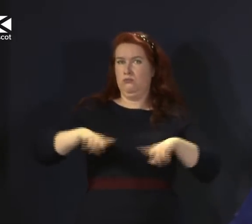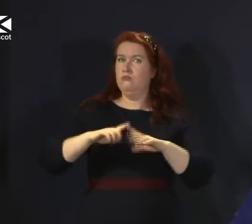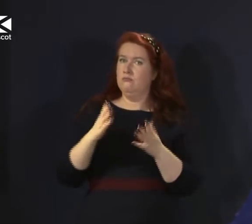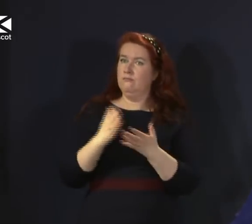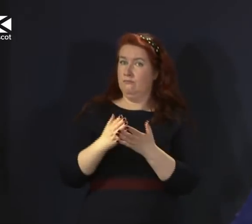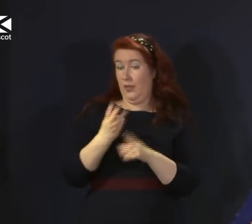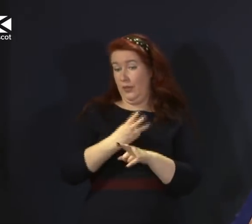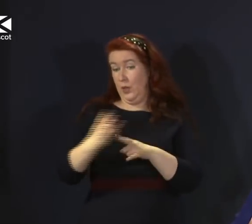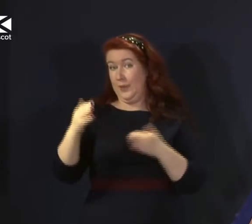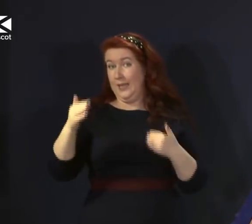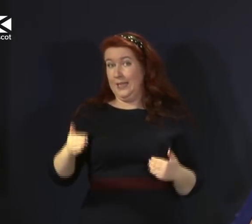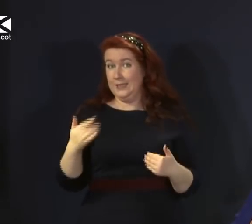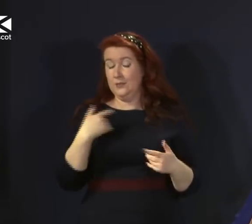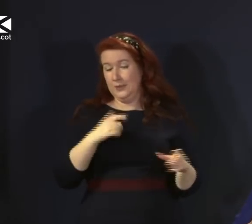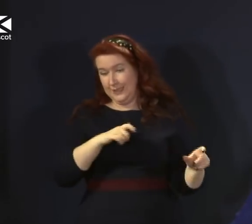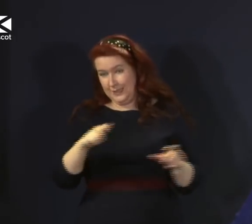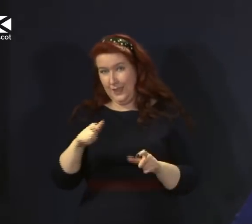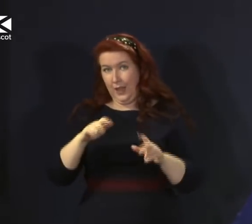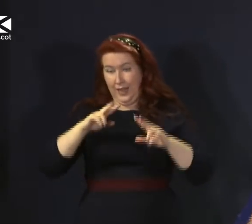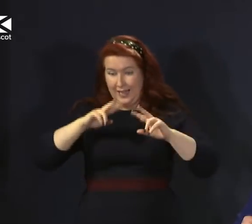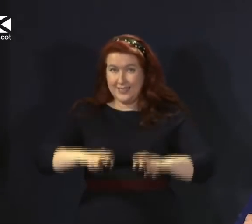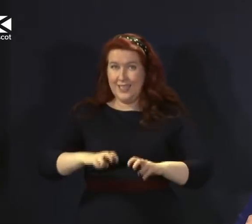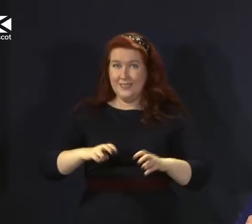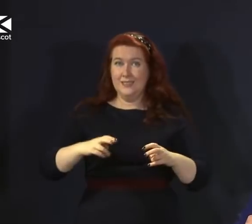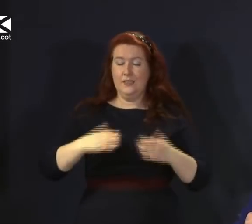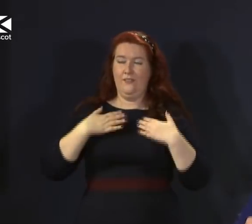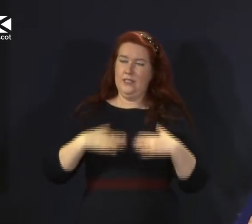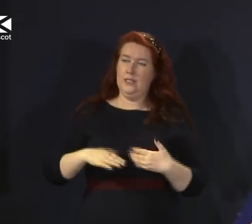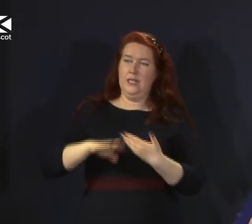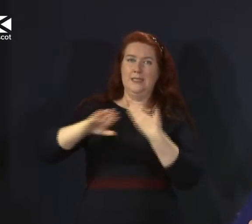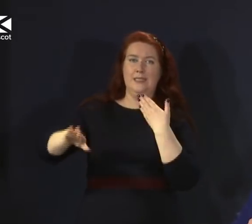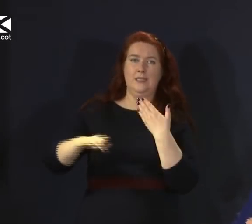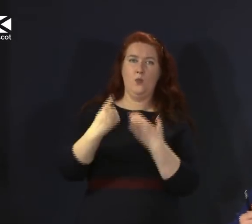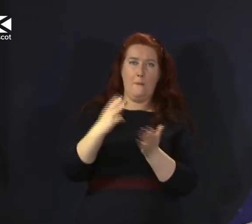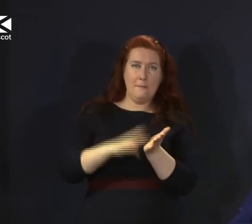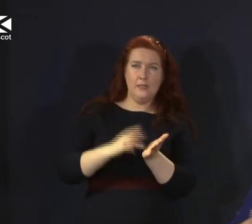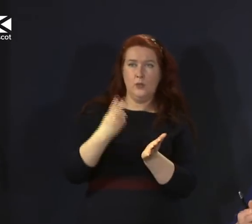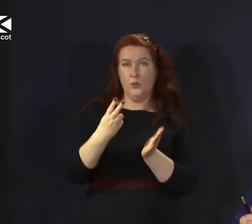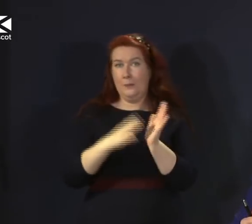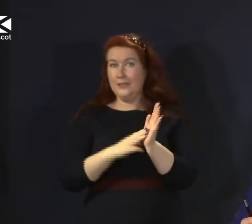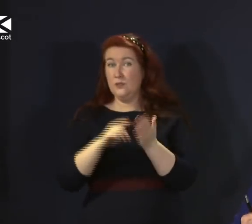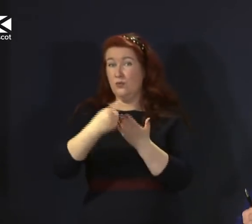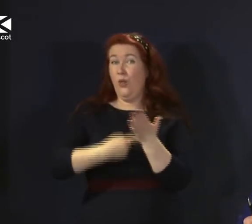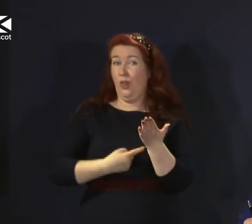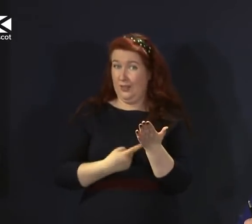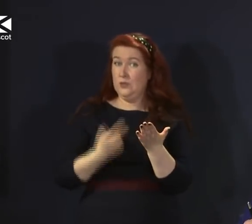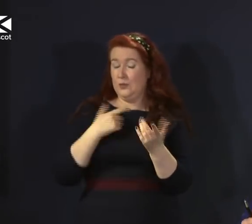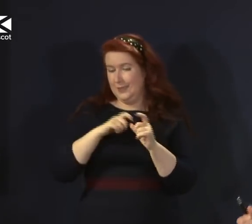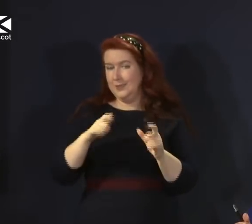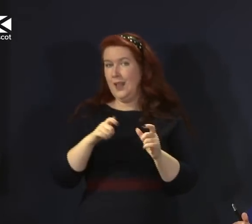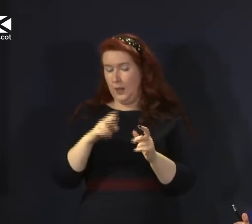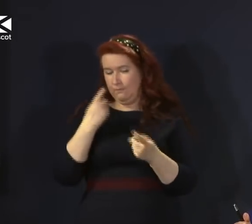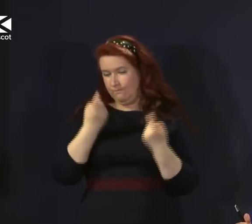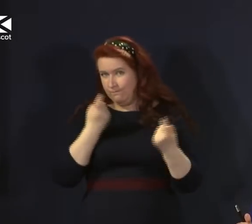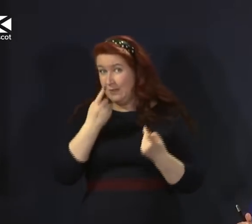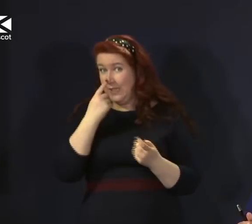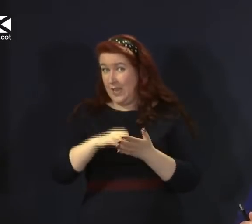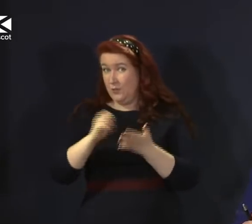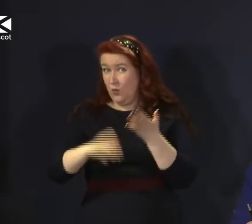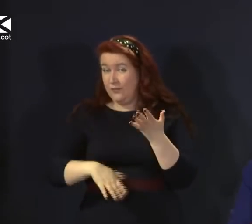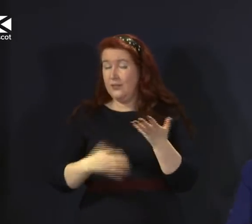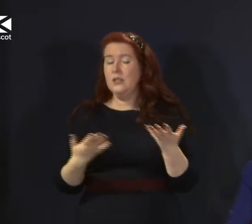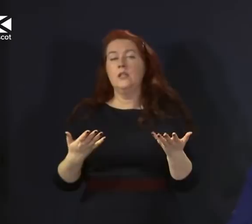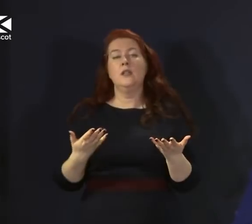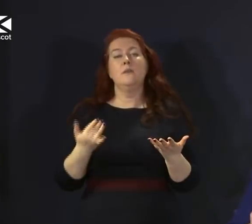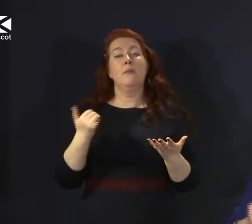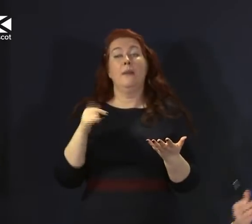next 3 weeks, assessing physical distancing more generally, so whether or not the current guidance on